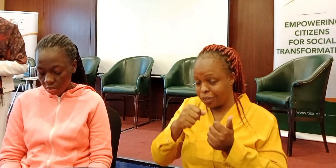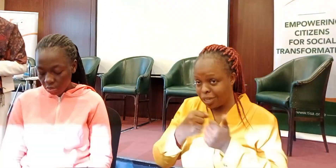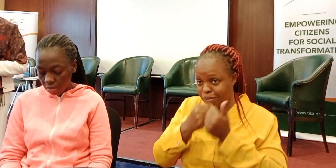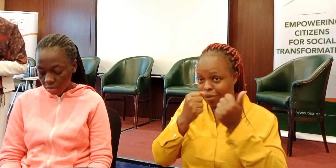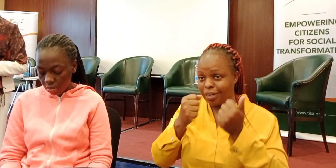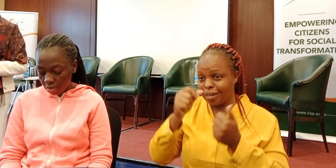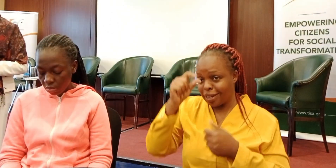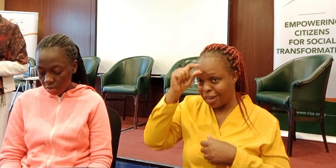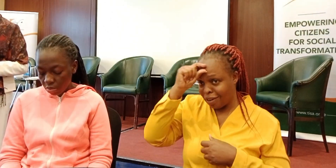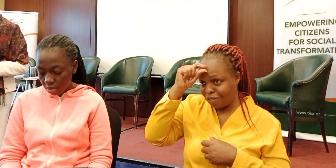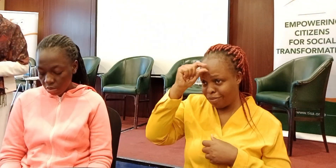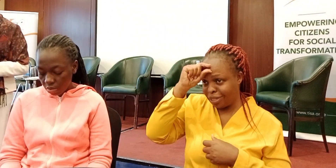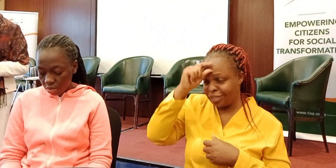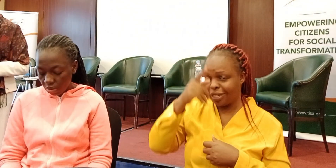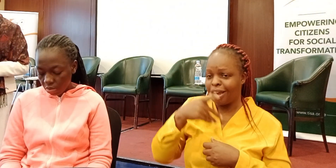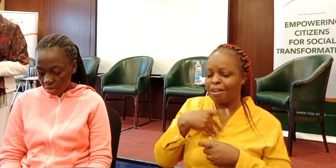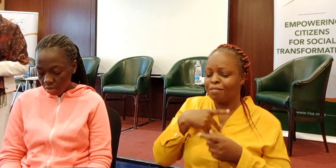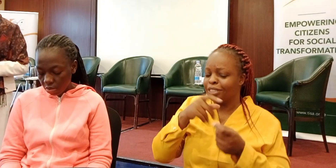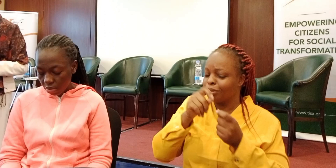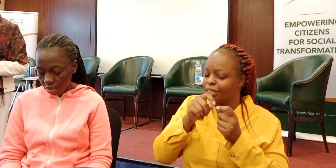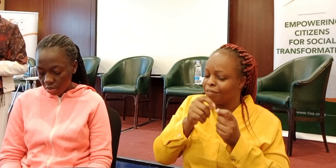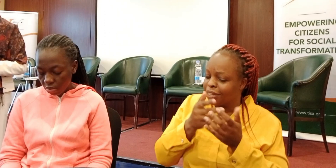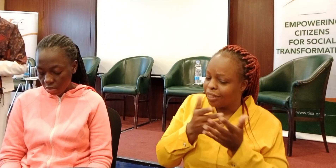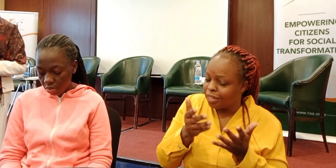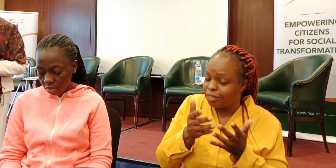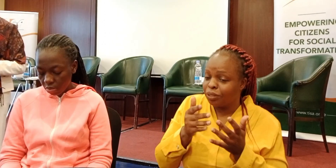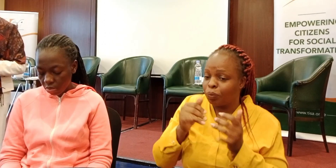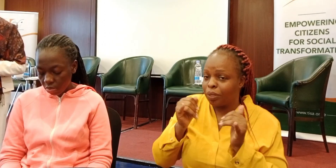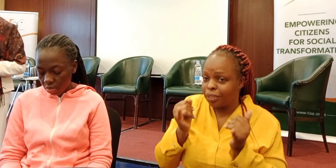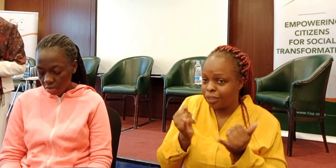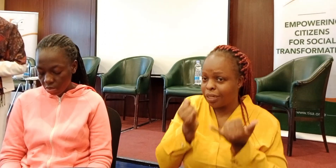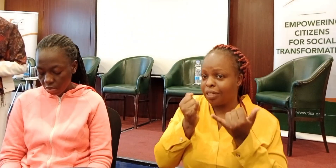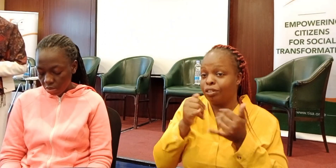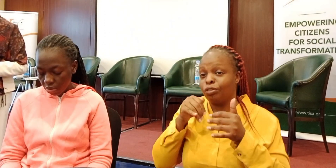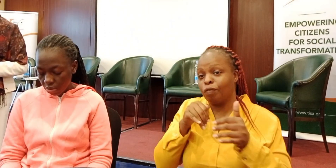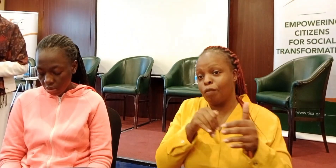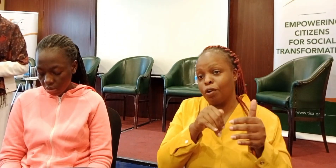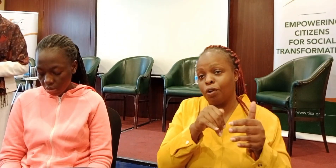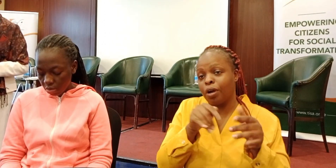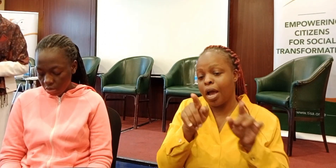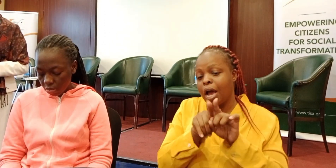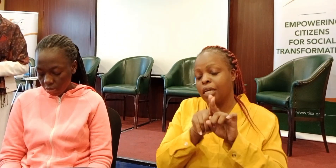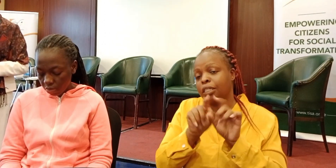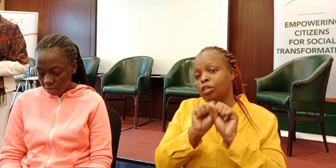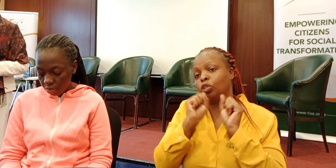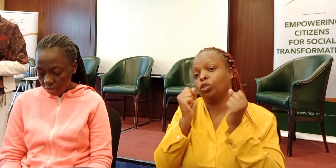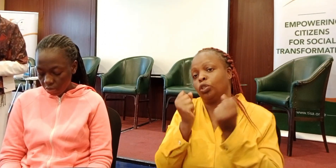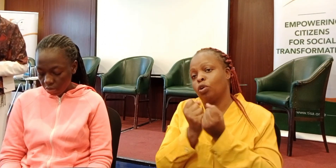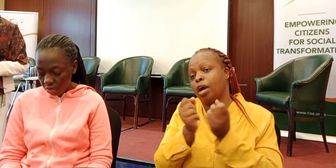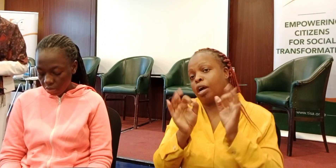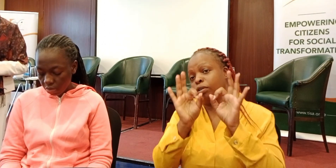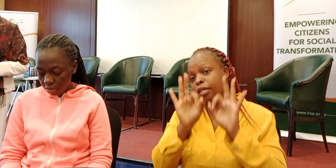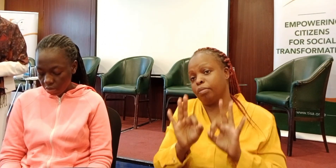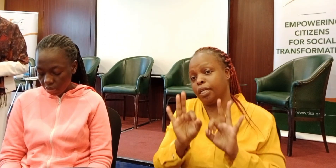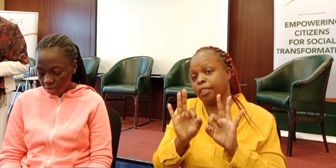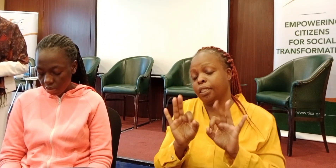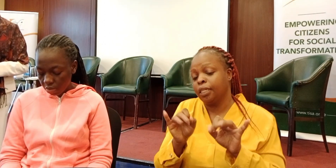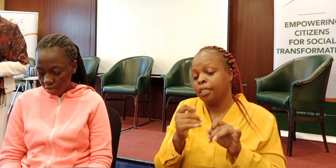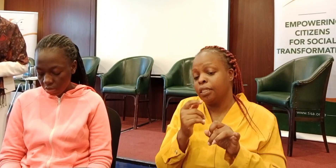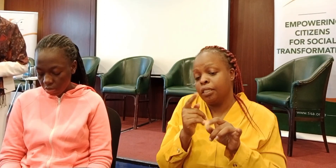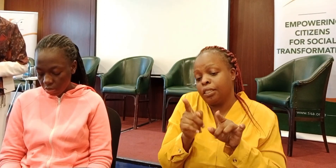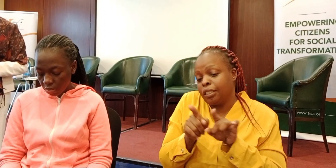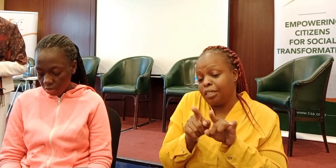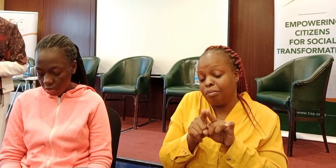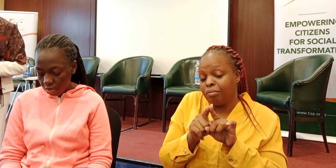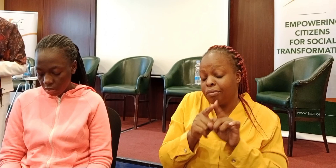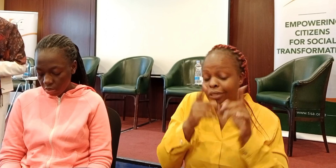government imetuwekea certain things that we are trying to follow and track as part of social accountability. So we decided to